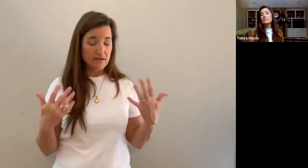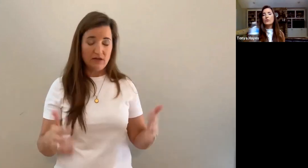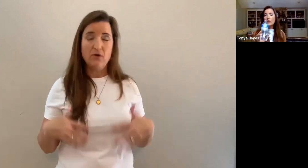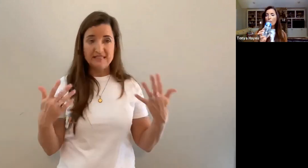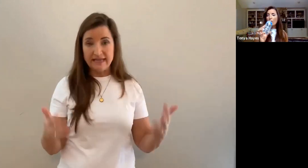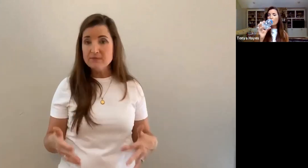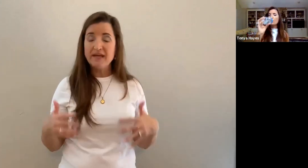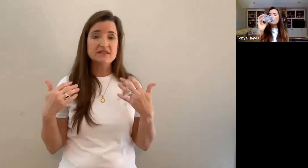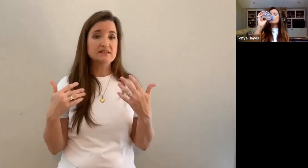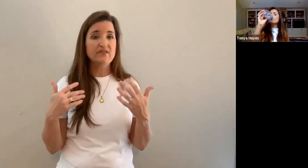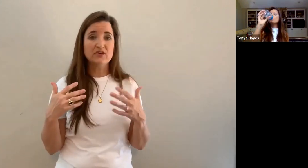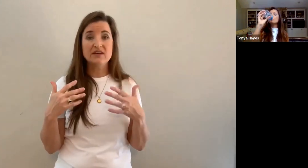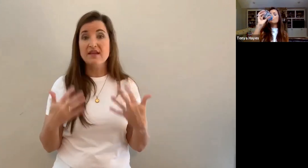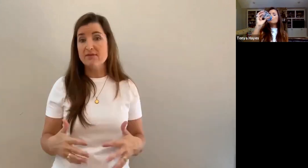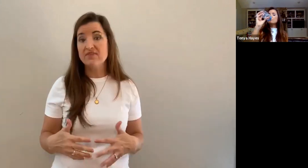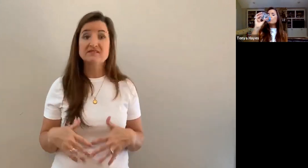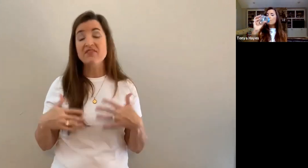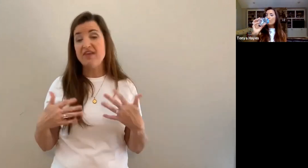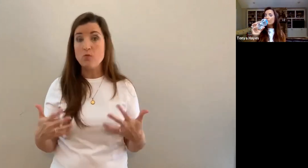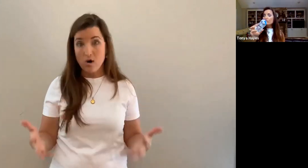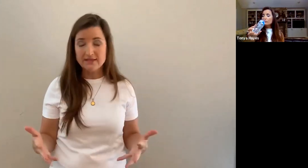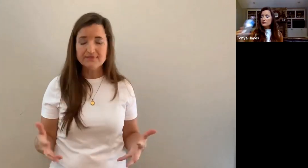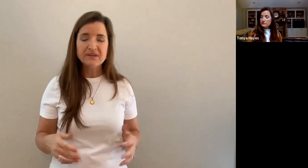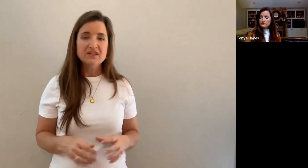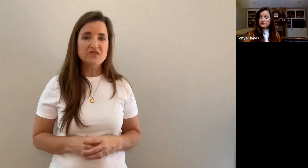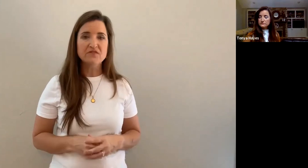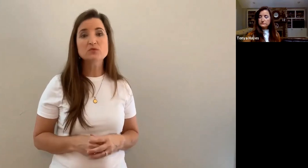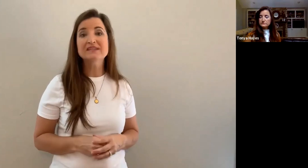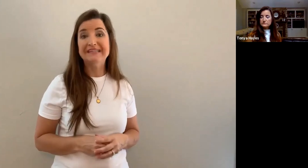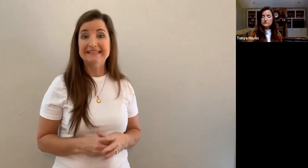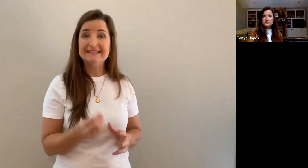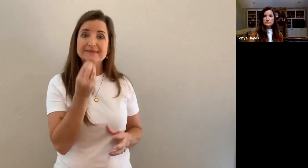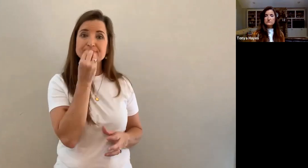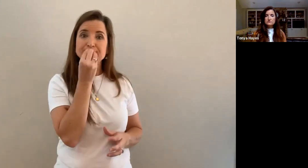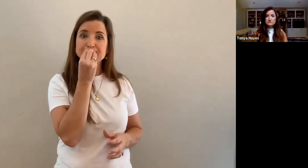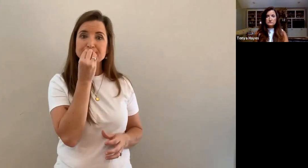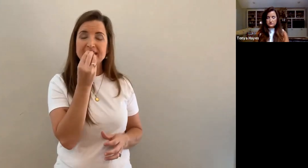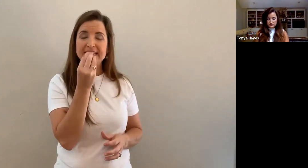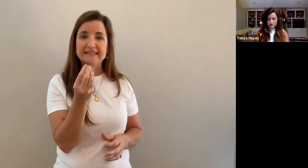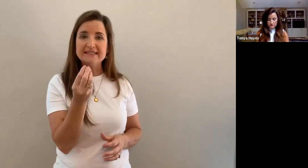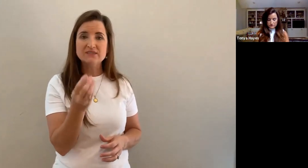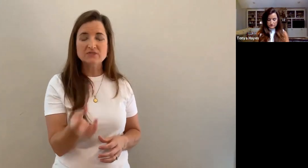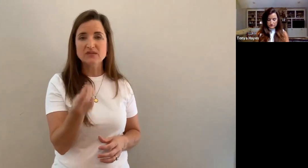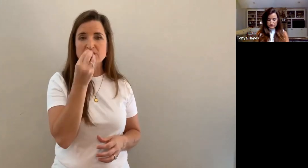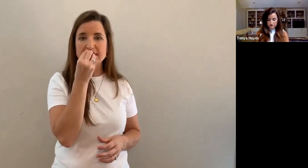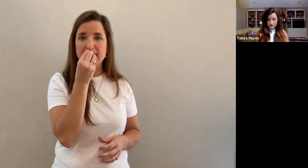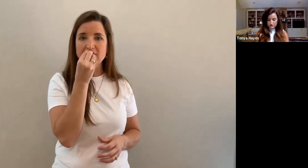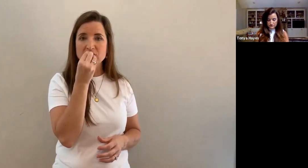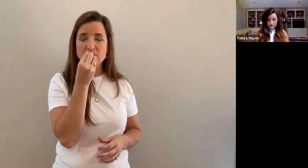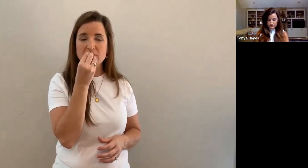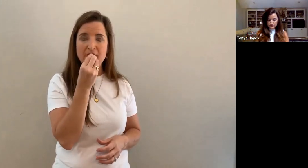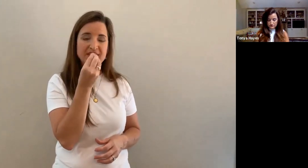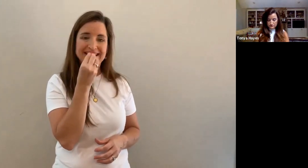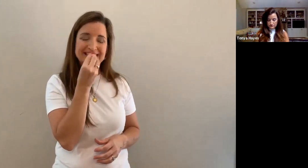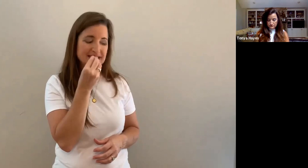daily, on a daily basis, and they're going to get them things that they want. So the first one is eat. Eat. So it's like you're just taking